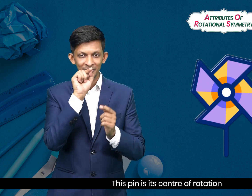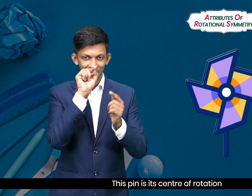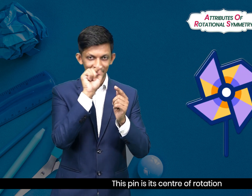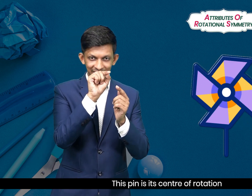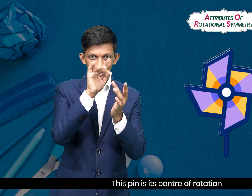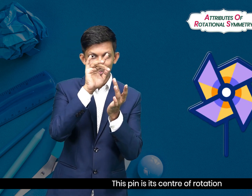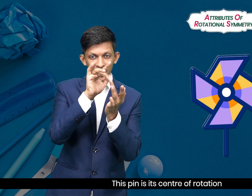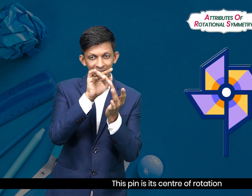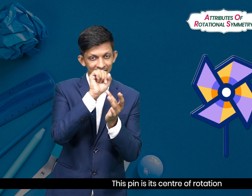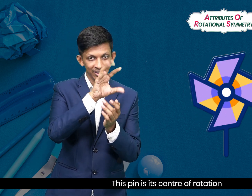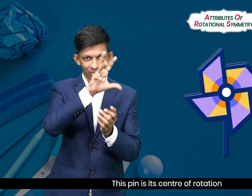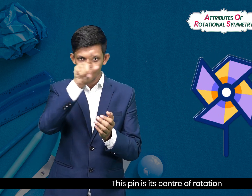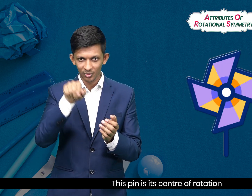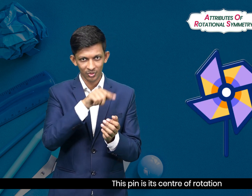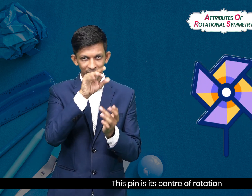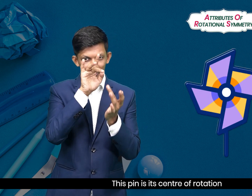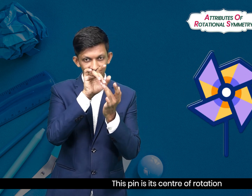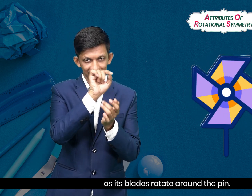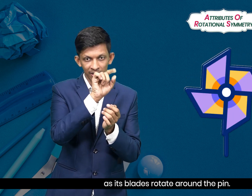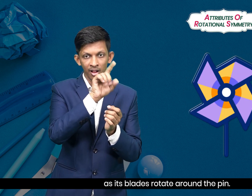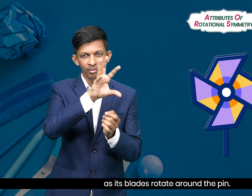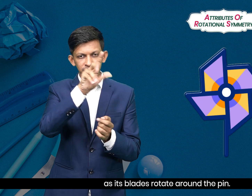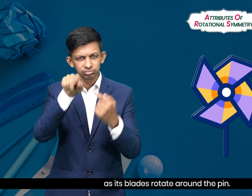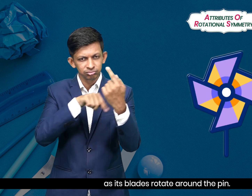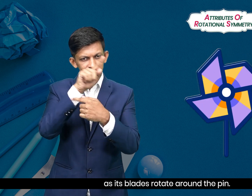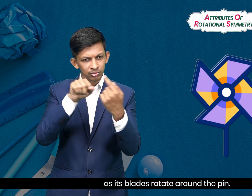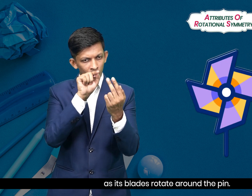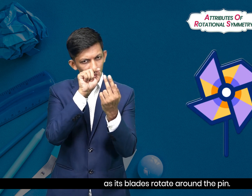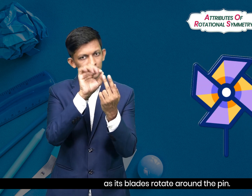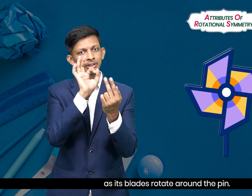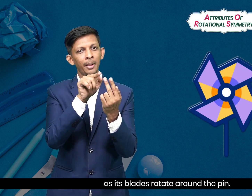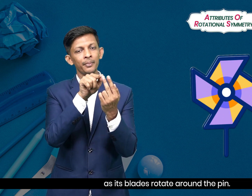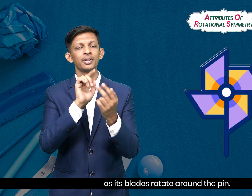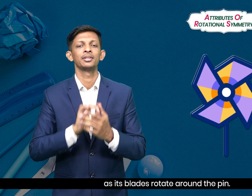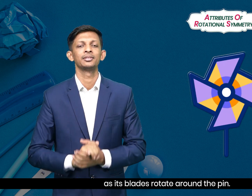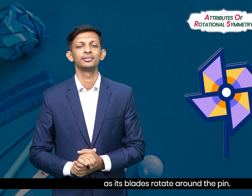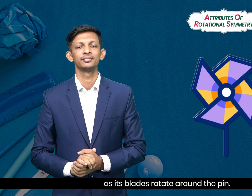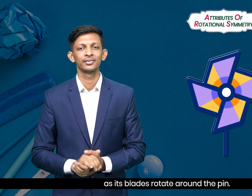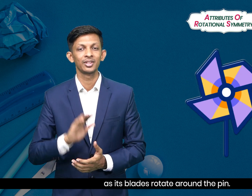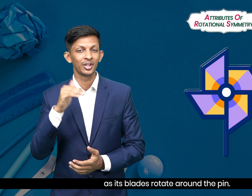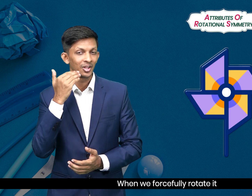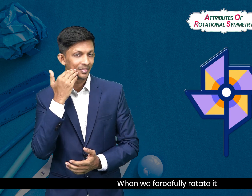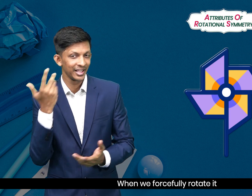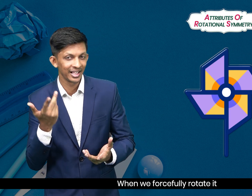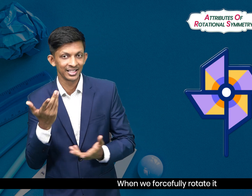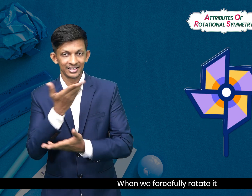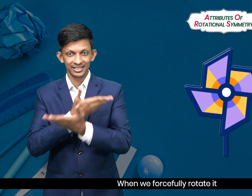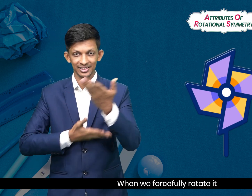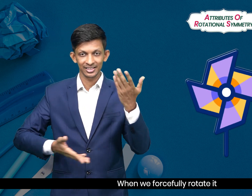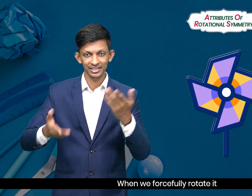This pin is its center of rotation as its blades rotate around the pin. When we forcefully rotate